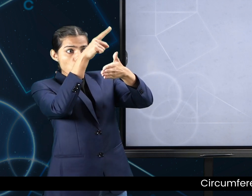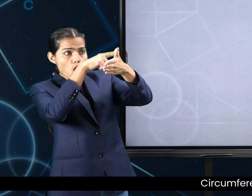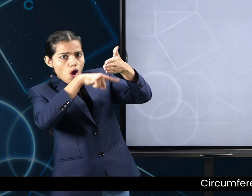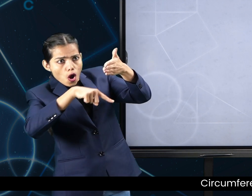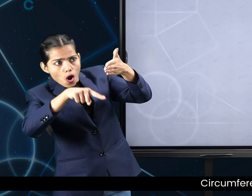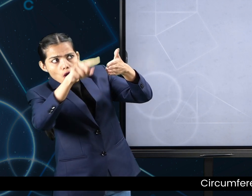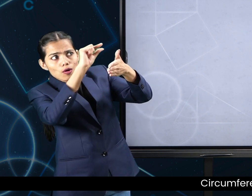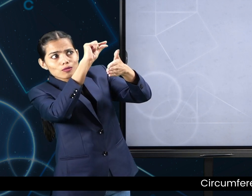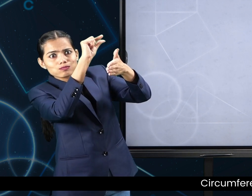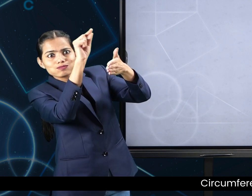circumference,